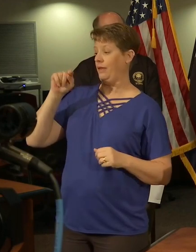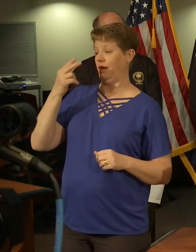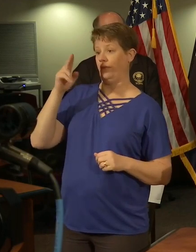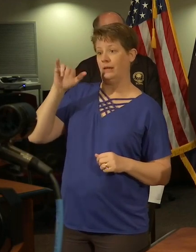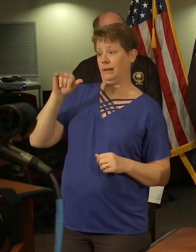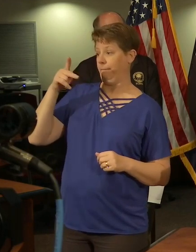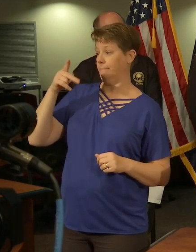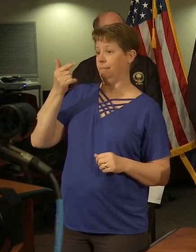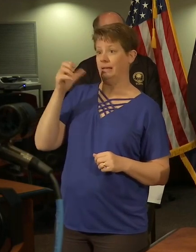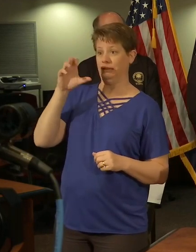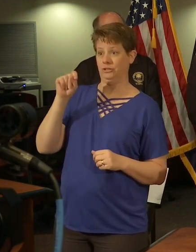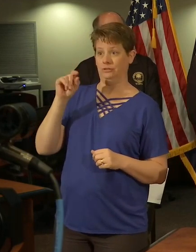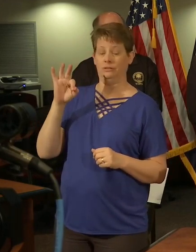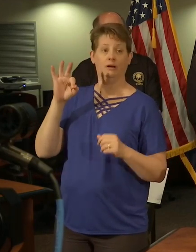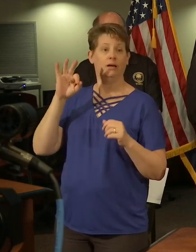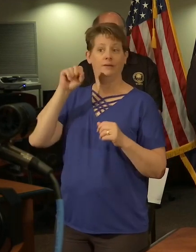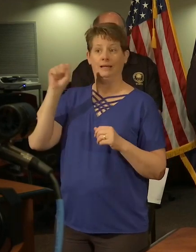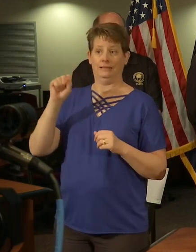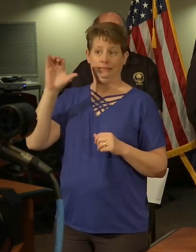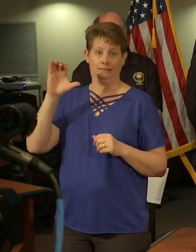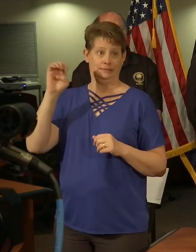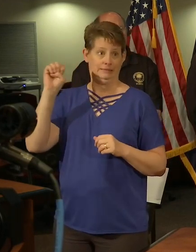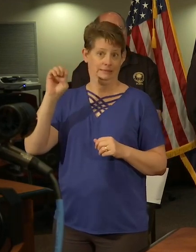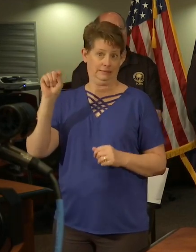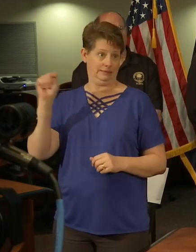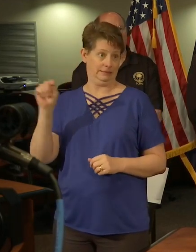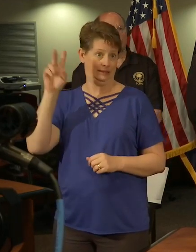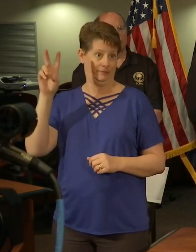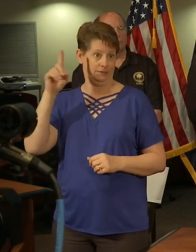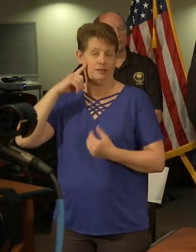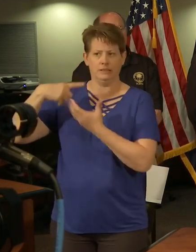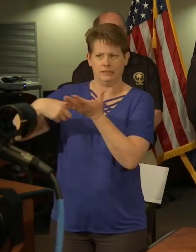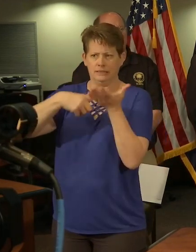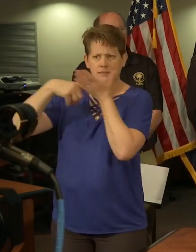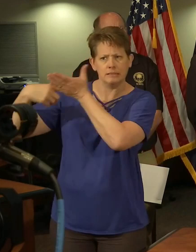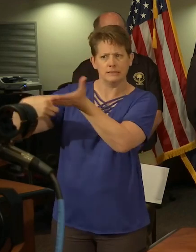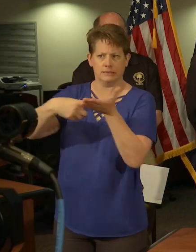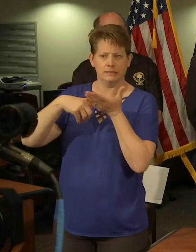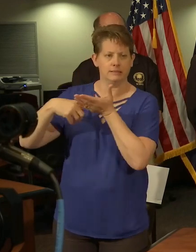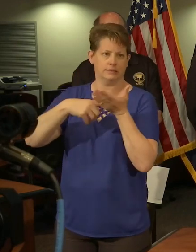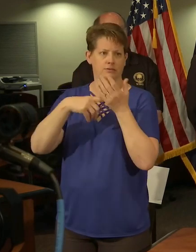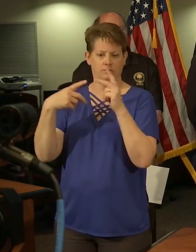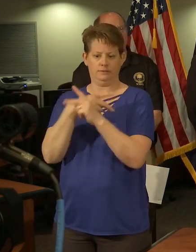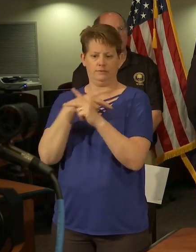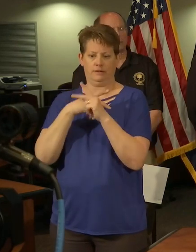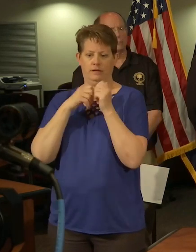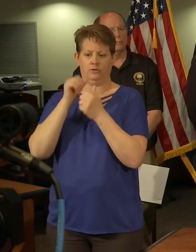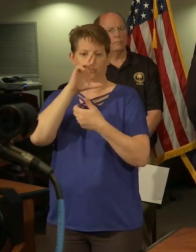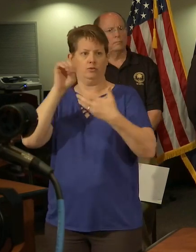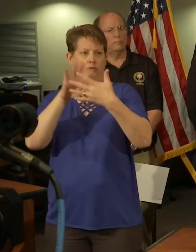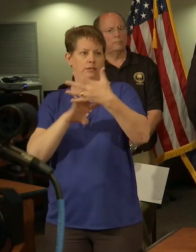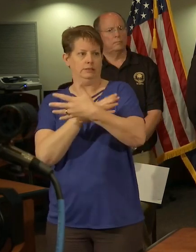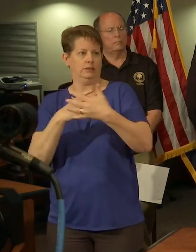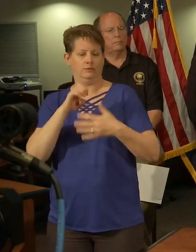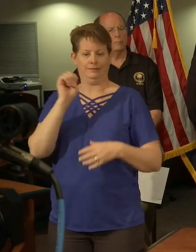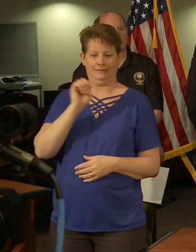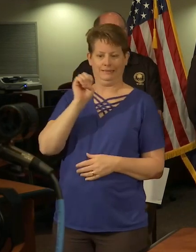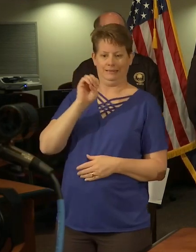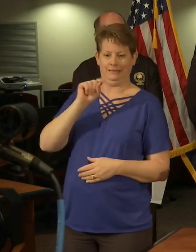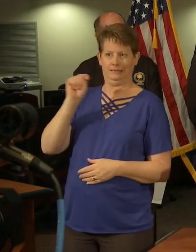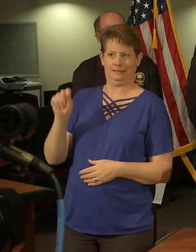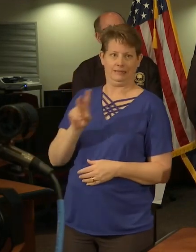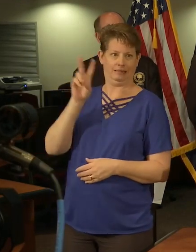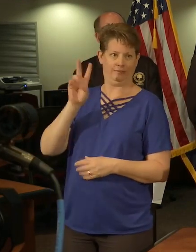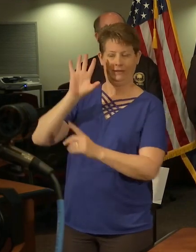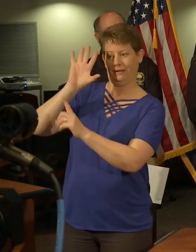president of SCETV. His staff and our folks are working together to reschedule the ETV